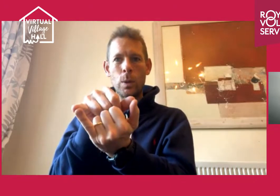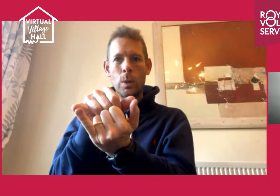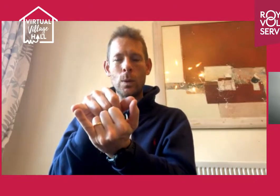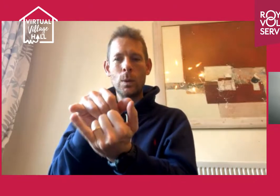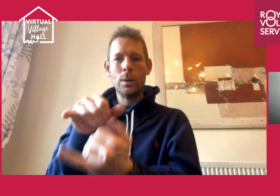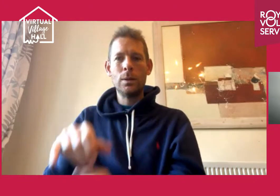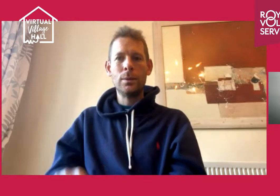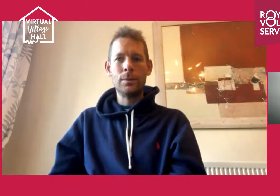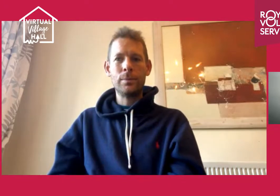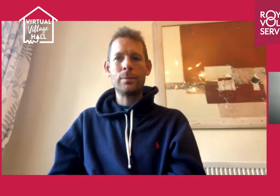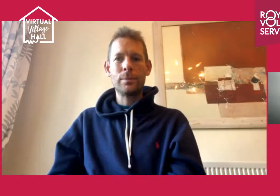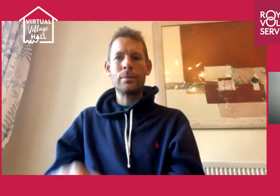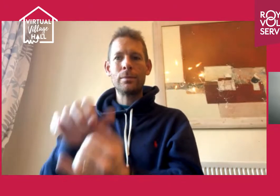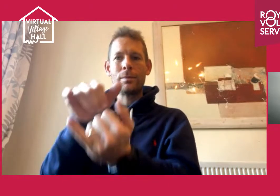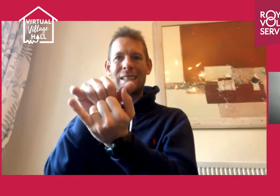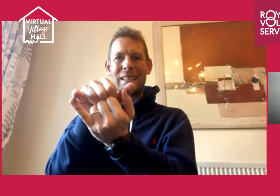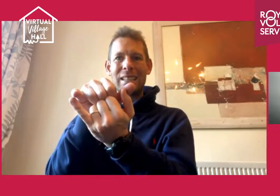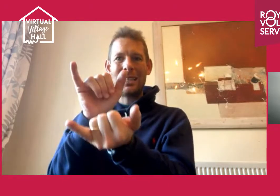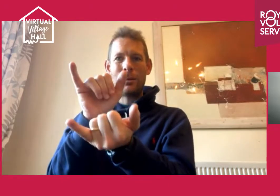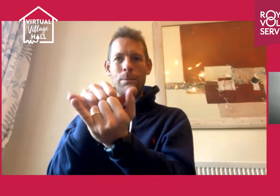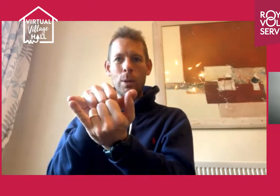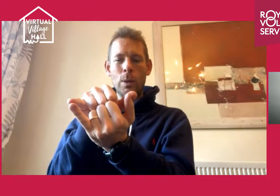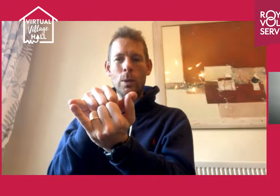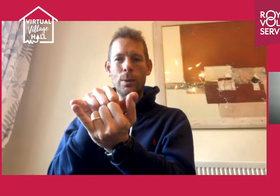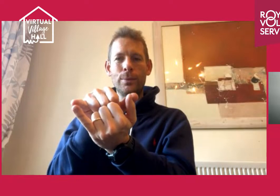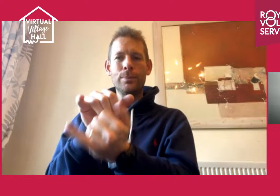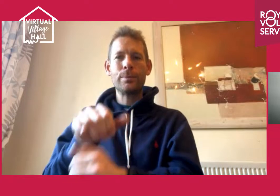Or sound like that. Hippo.